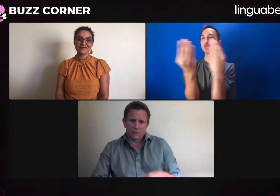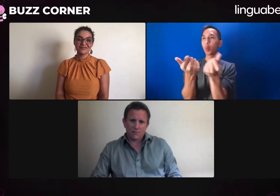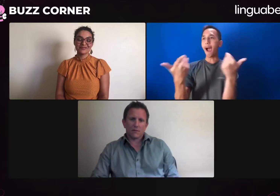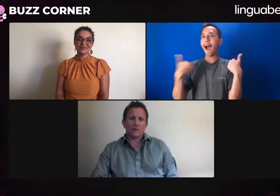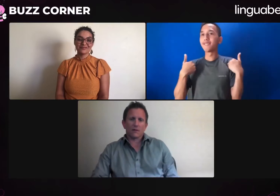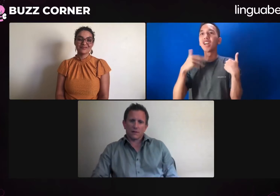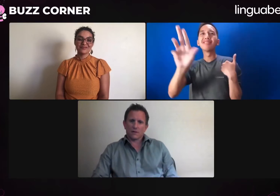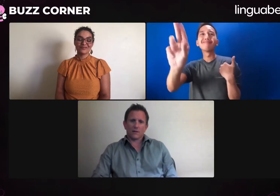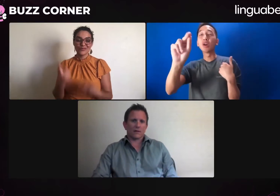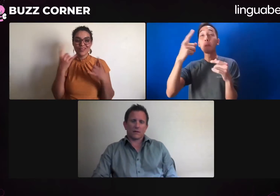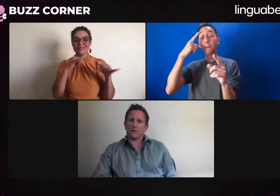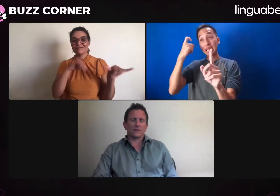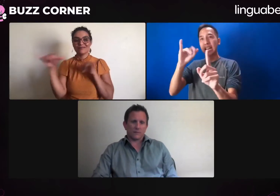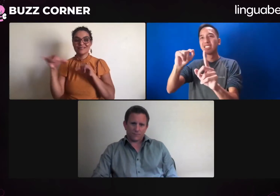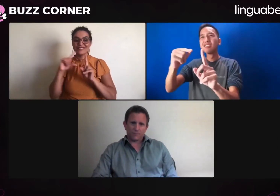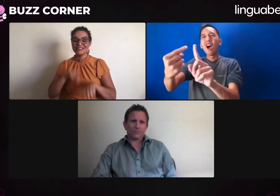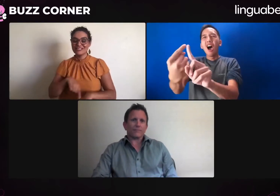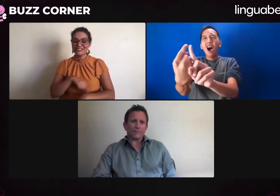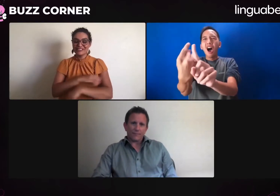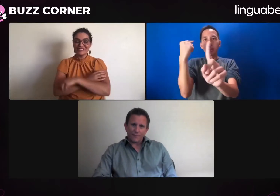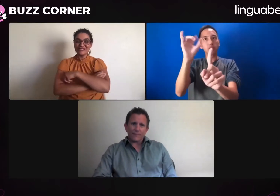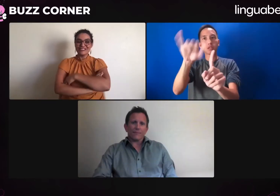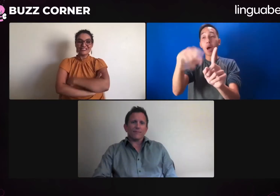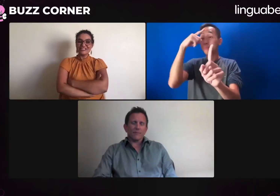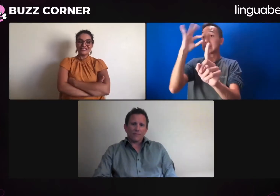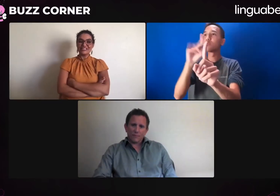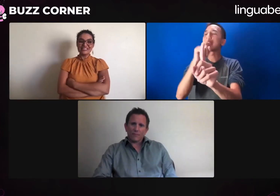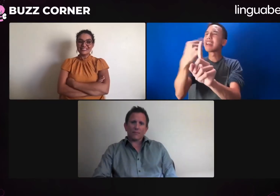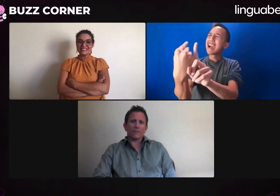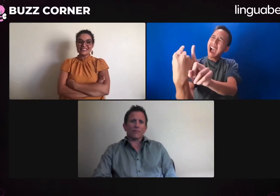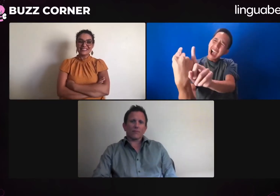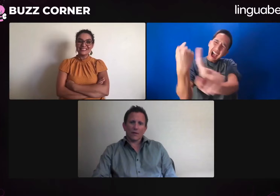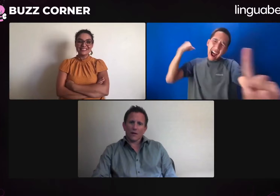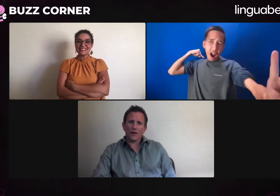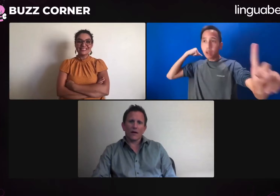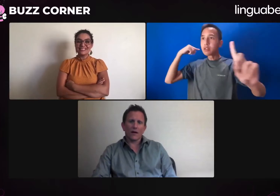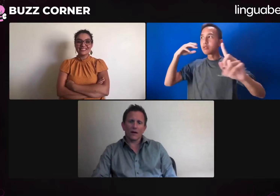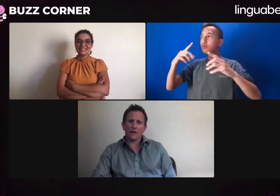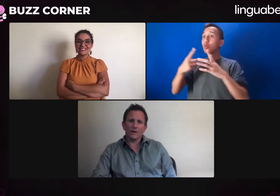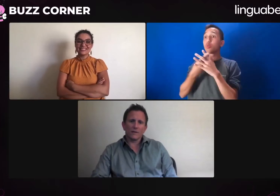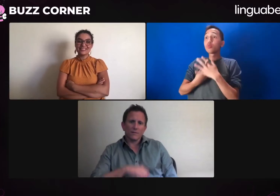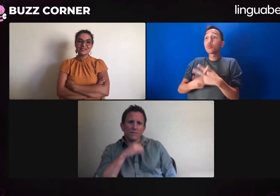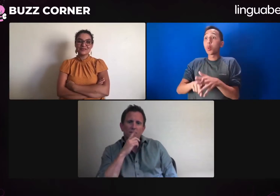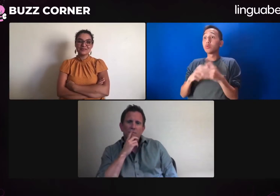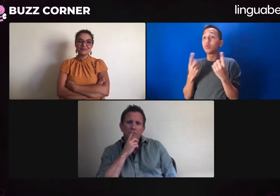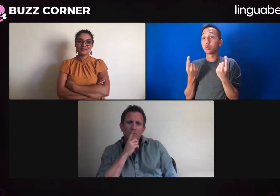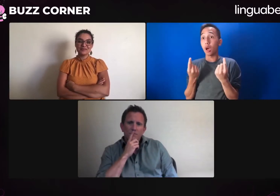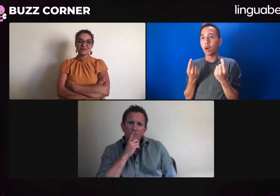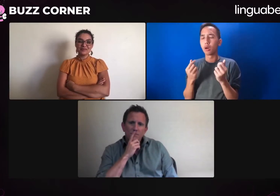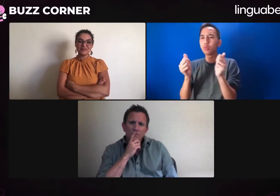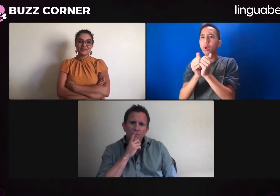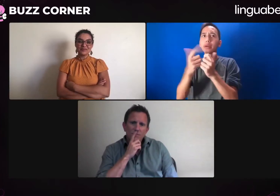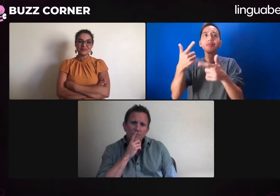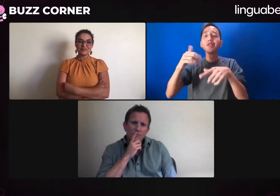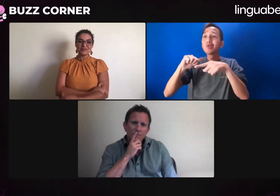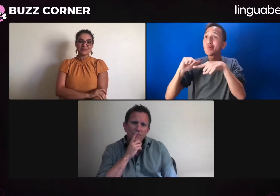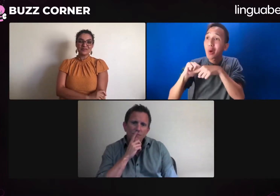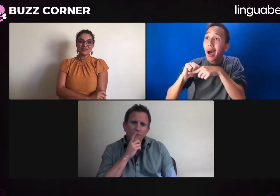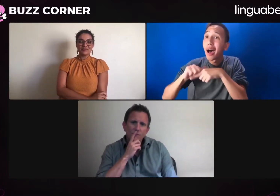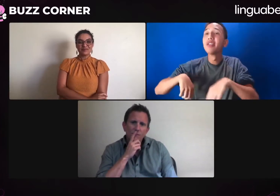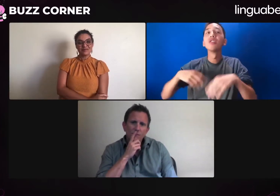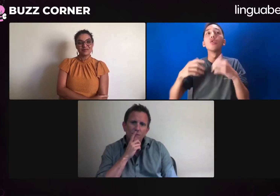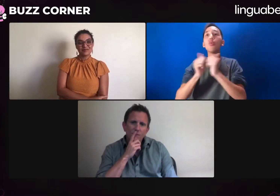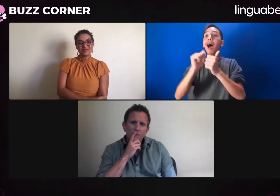very complex issue, and we don't have a one-step solution. And I think the key is we really have to look back at the